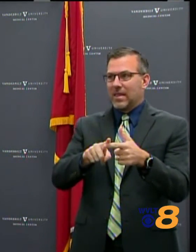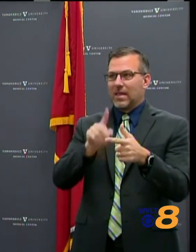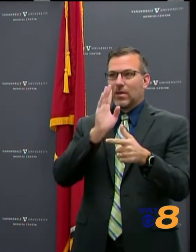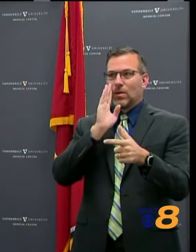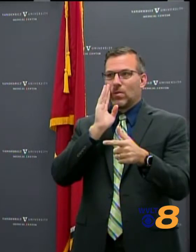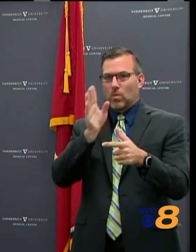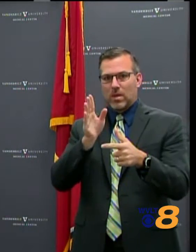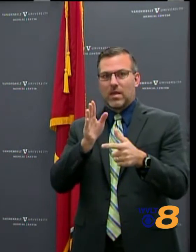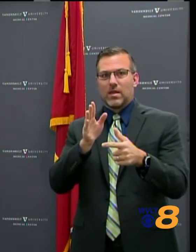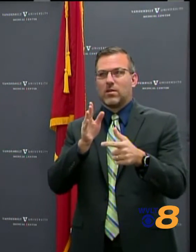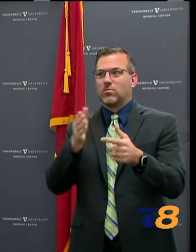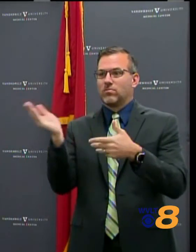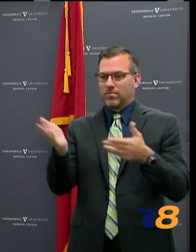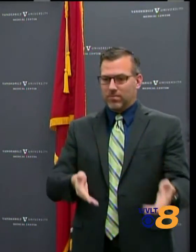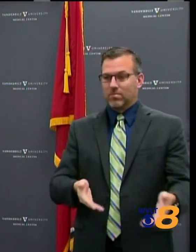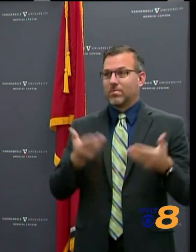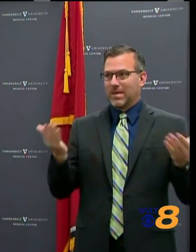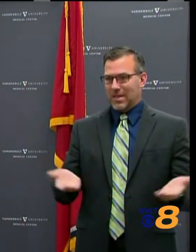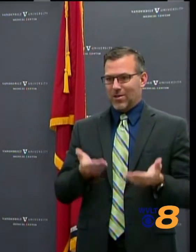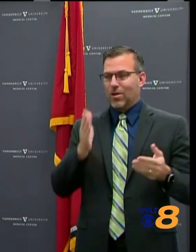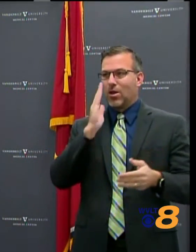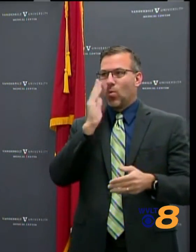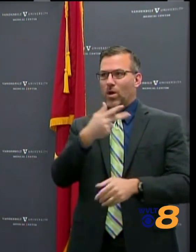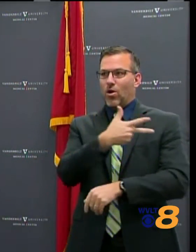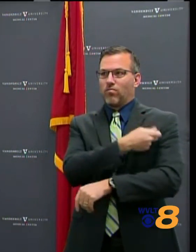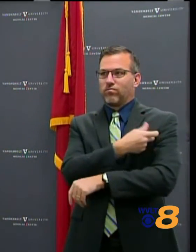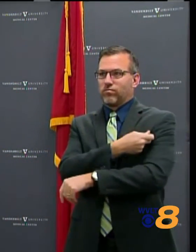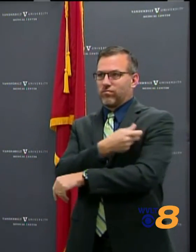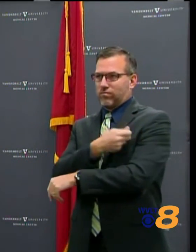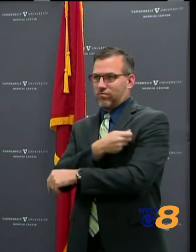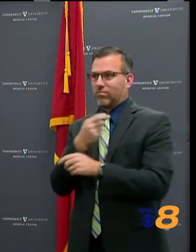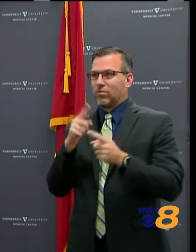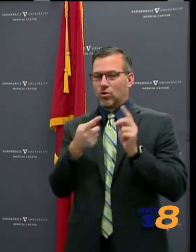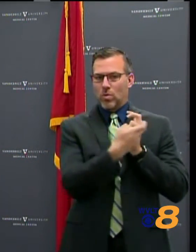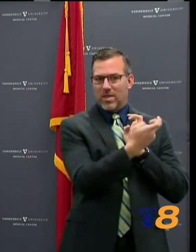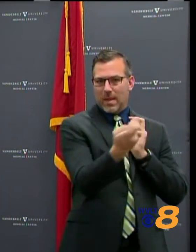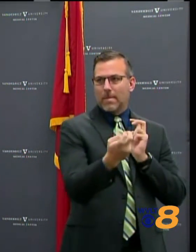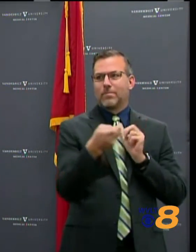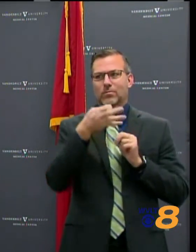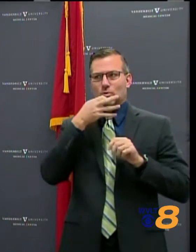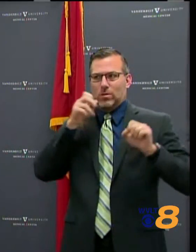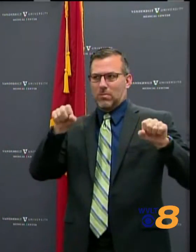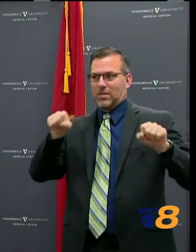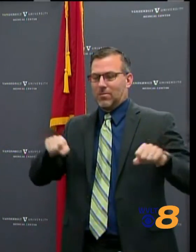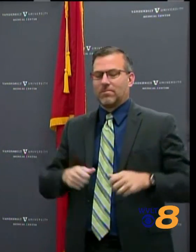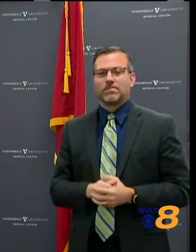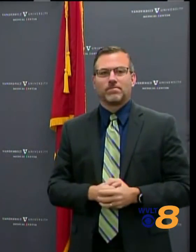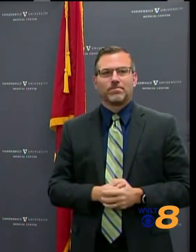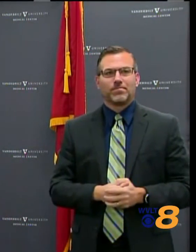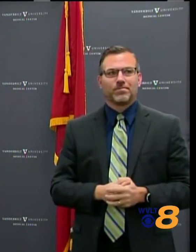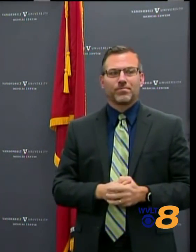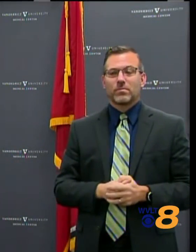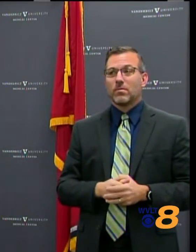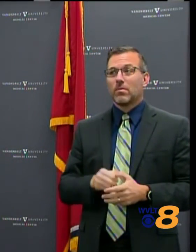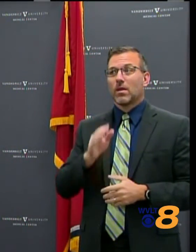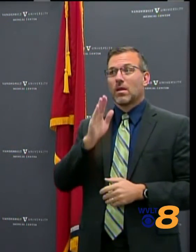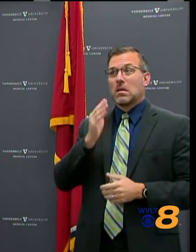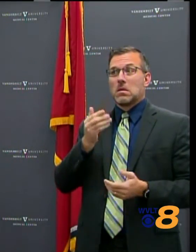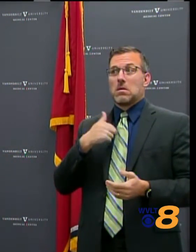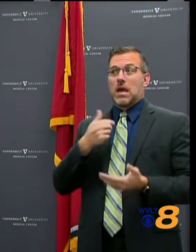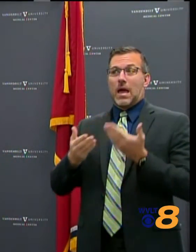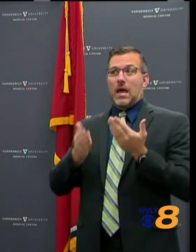here, and we'll be giving vaccine to these individuals as quickly as possible. I will get a text anytime throughout